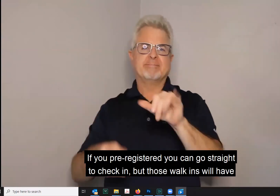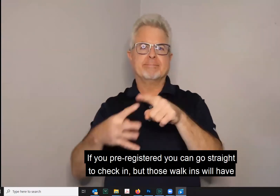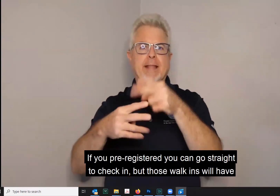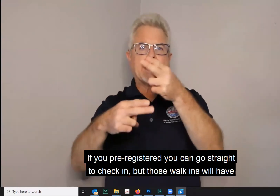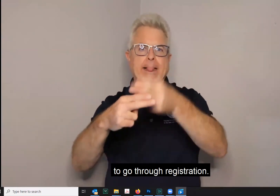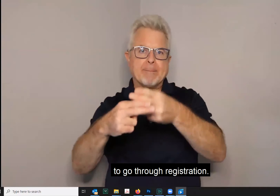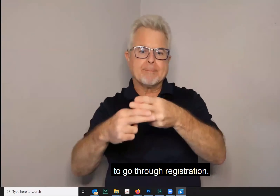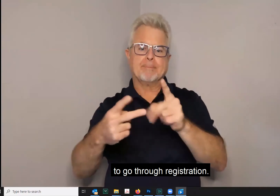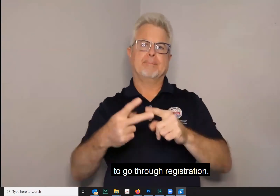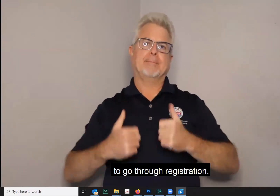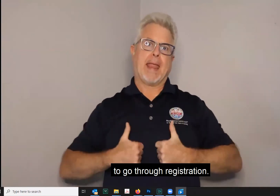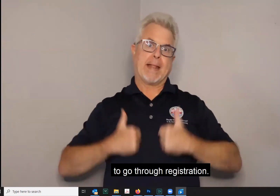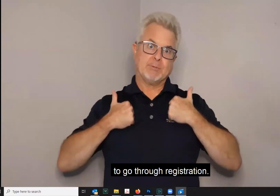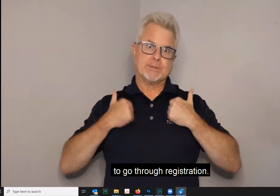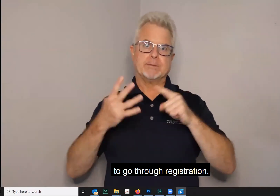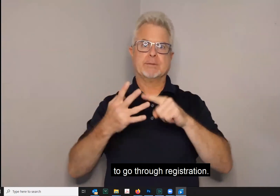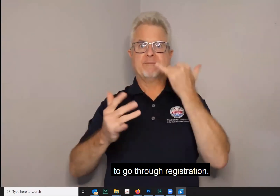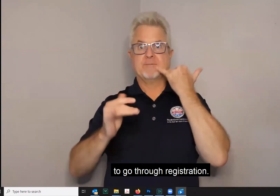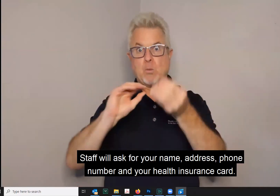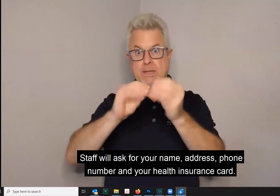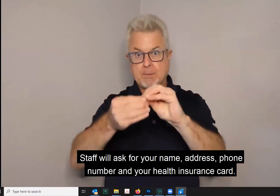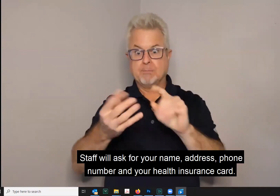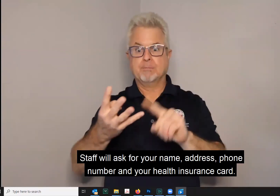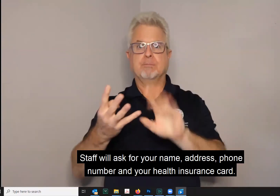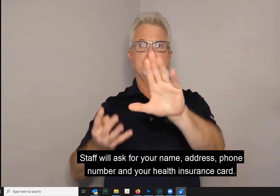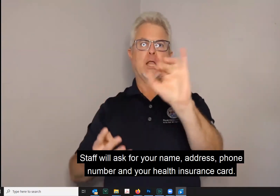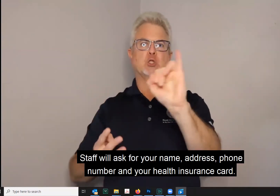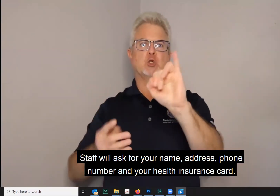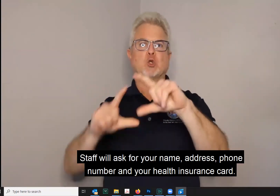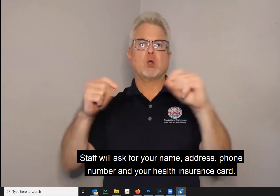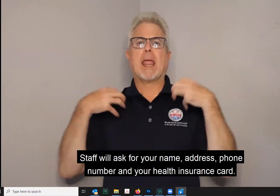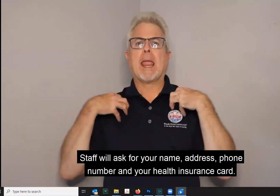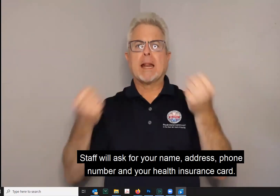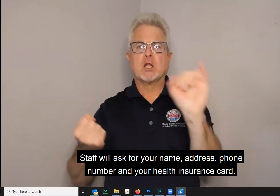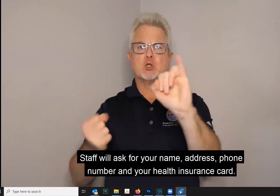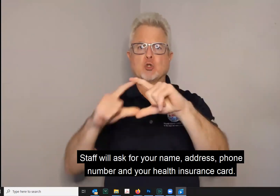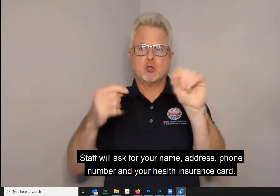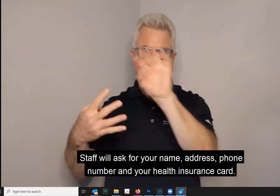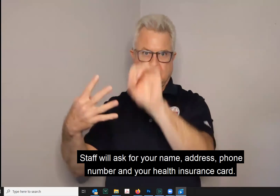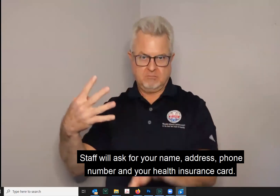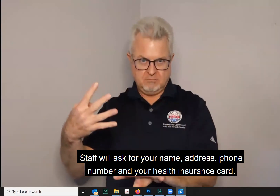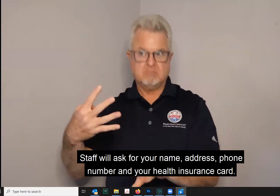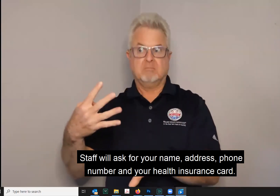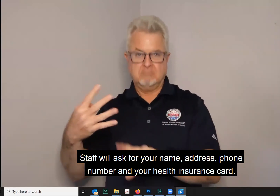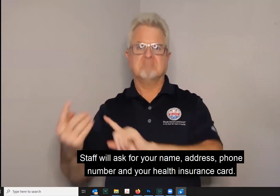you pre-registered, you can go straight to check-in, but those walk-ins will have to go through registration. Staff will ask for your